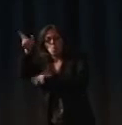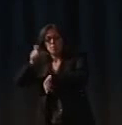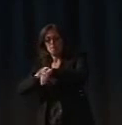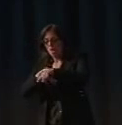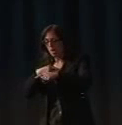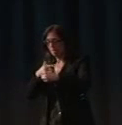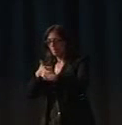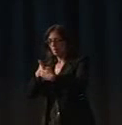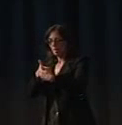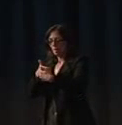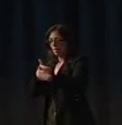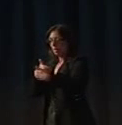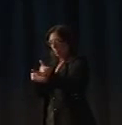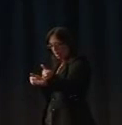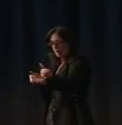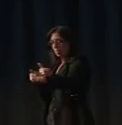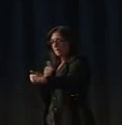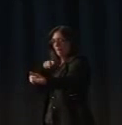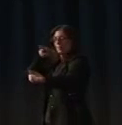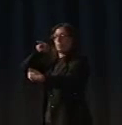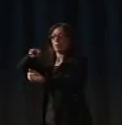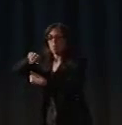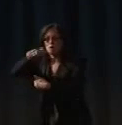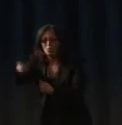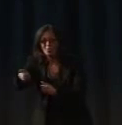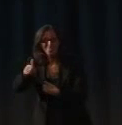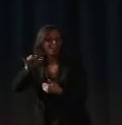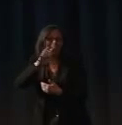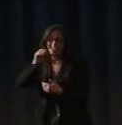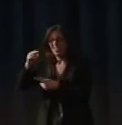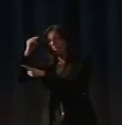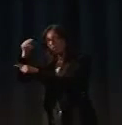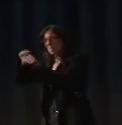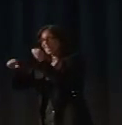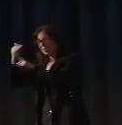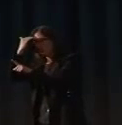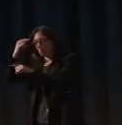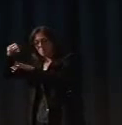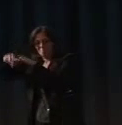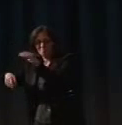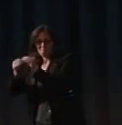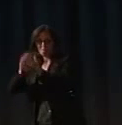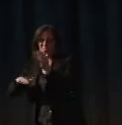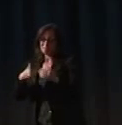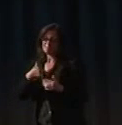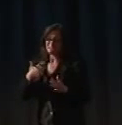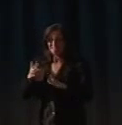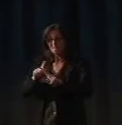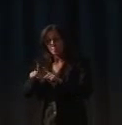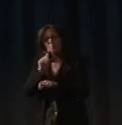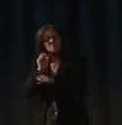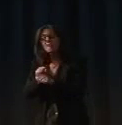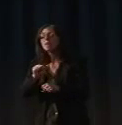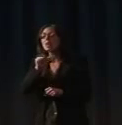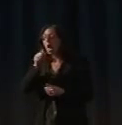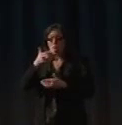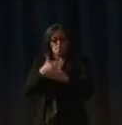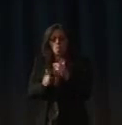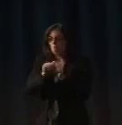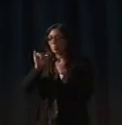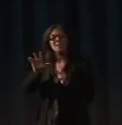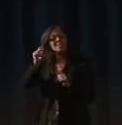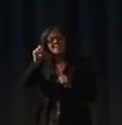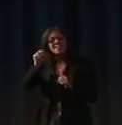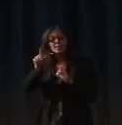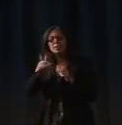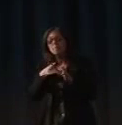which is criticized, of course, by lots of neuroscience that you know much better than me. So you mean you need actually to imagine, and that's